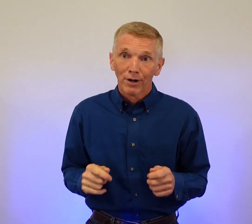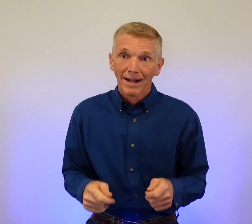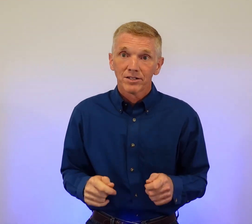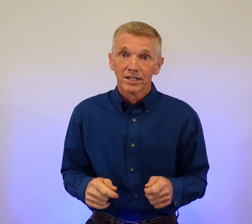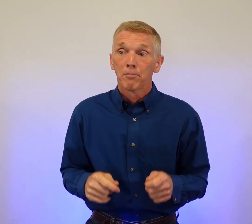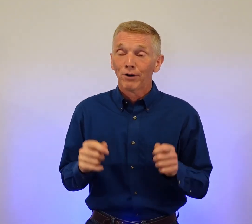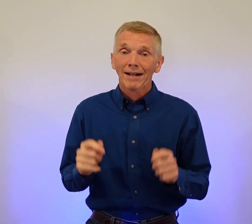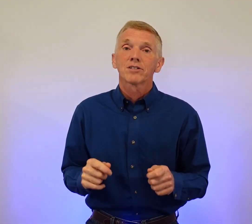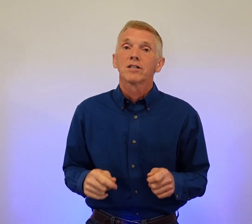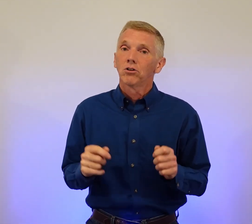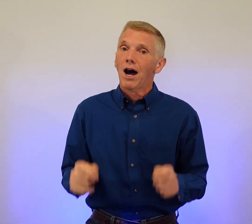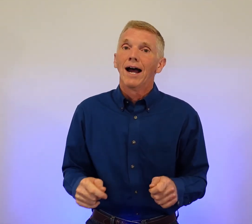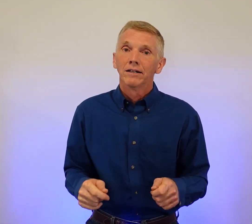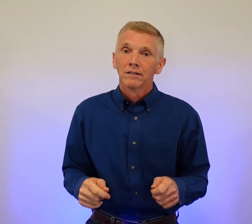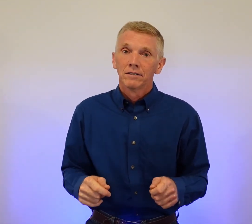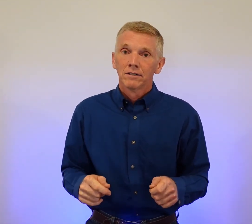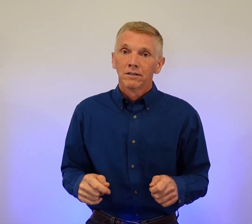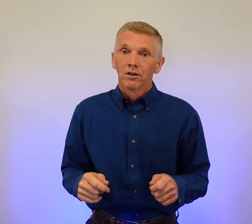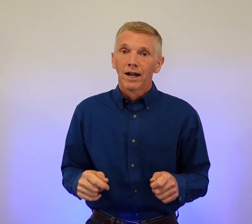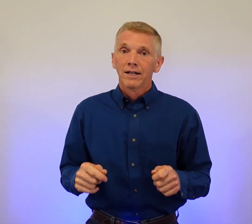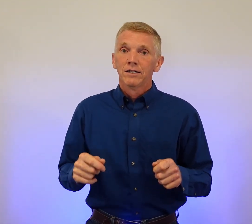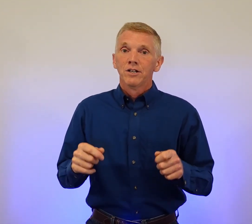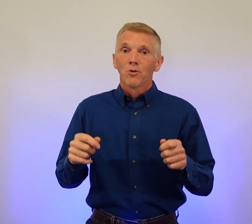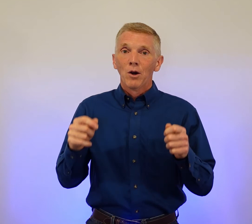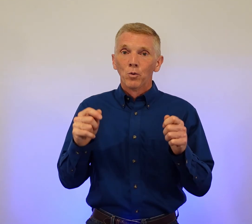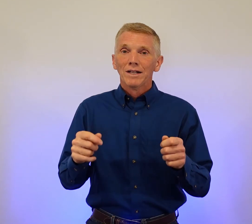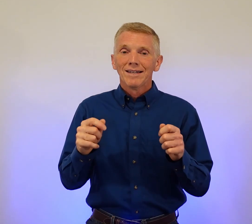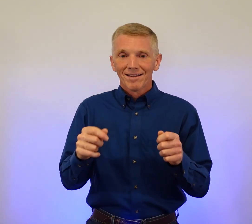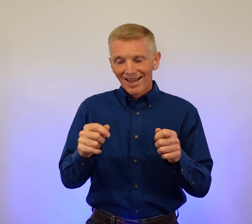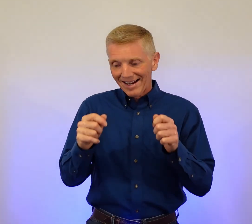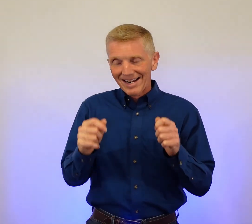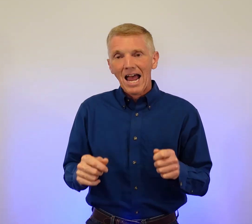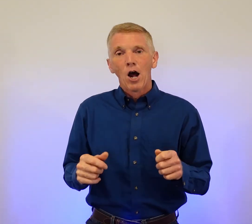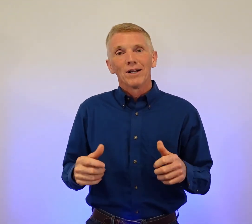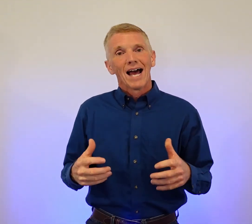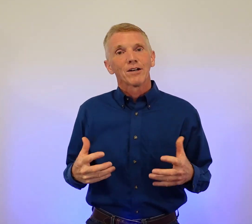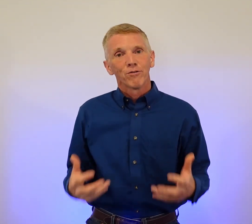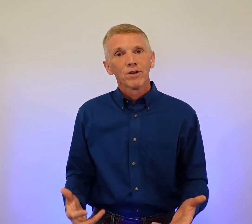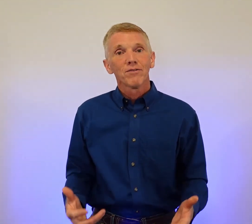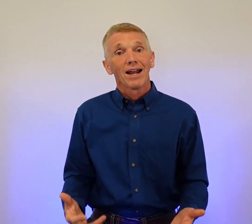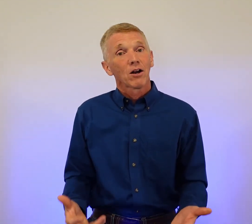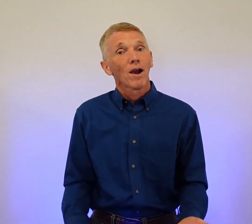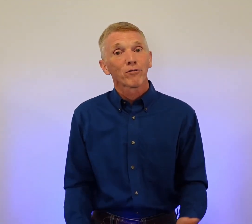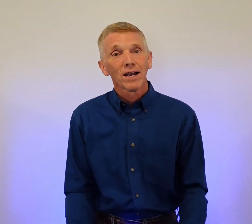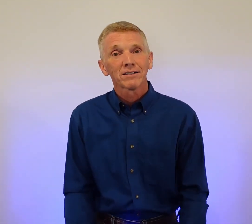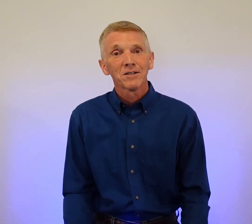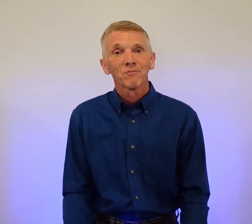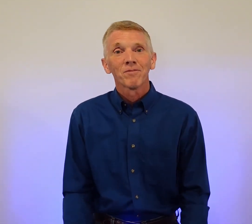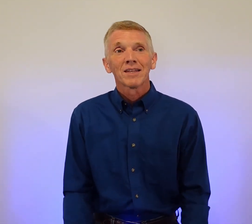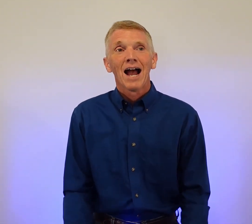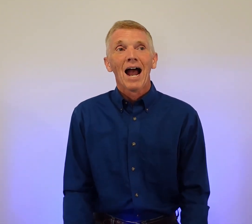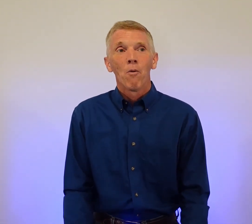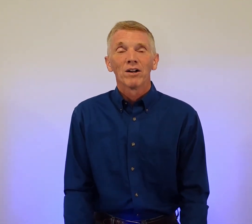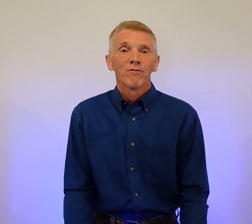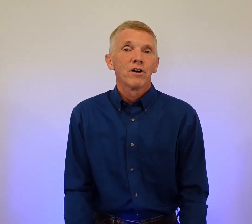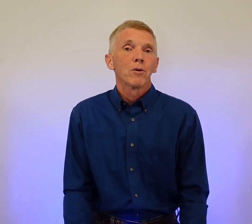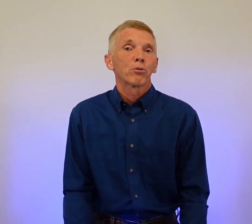practicing a lot, all right? So I really get that down and I can feel that, and quite frankly, I want to feel the